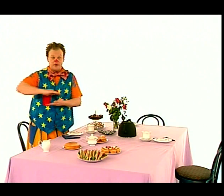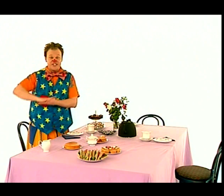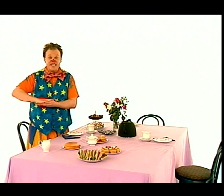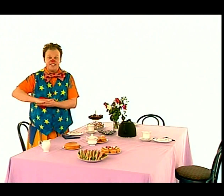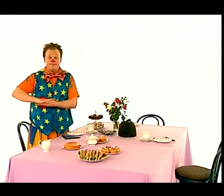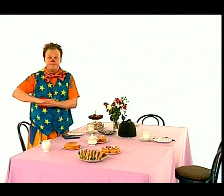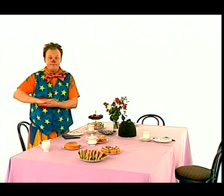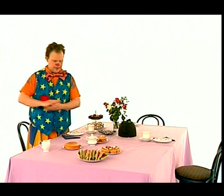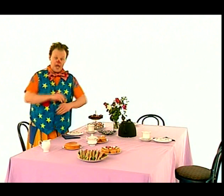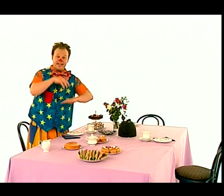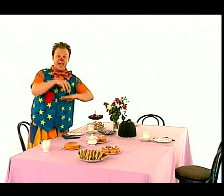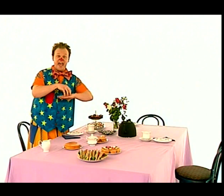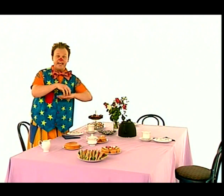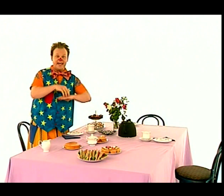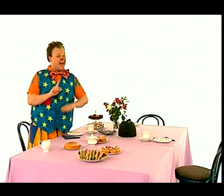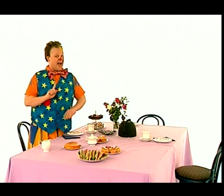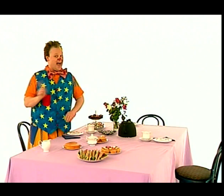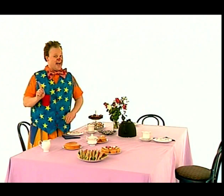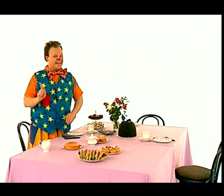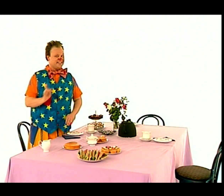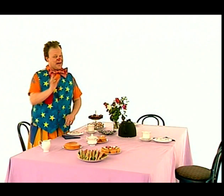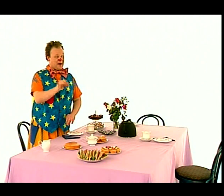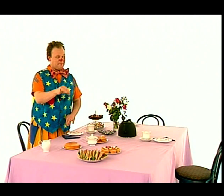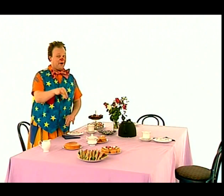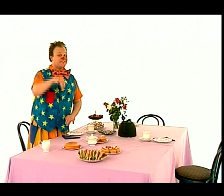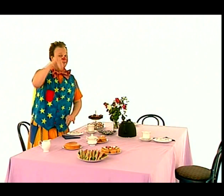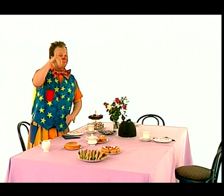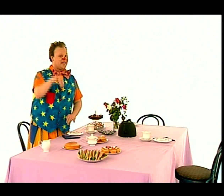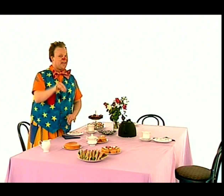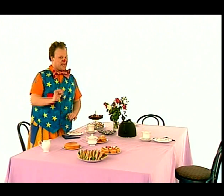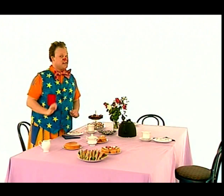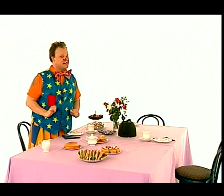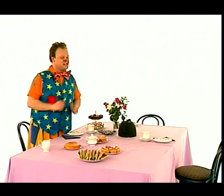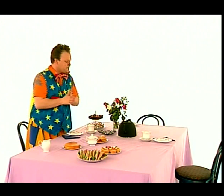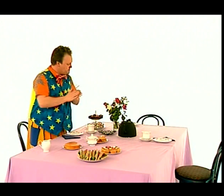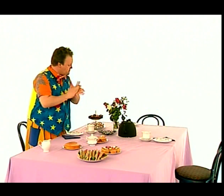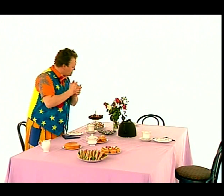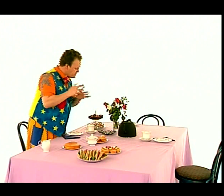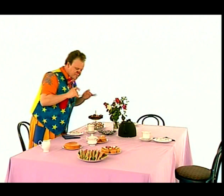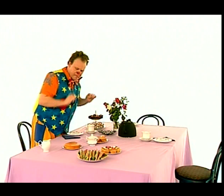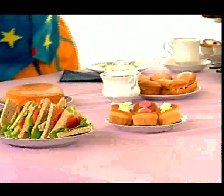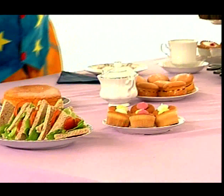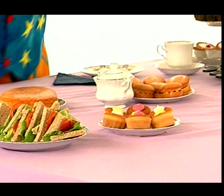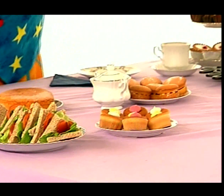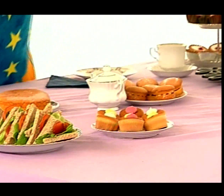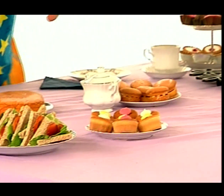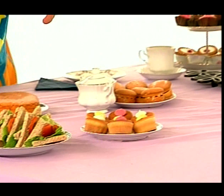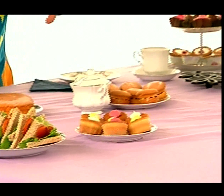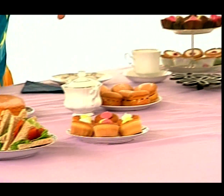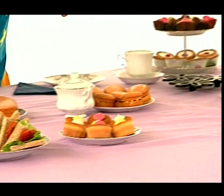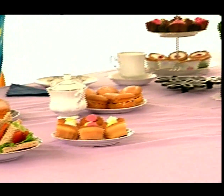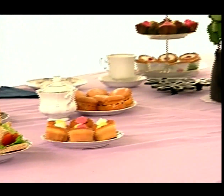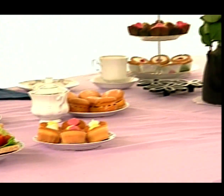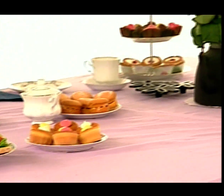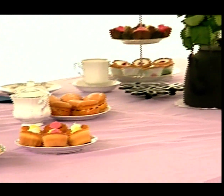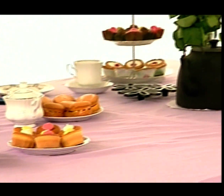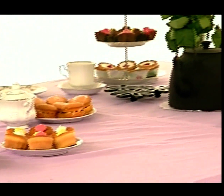Sandwiches, cake and a pot of tea. Mmm, that looks delicious.